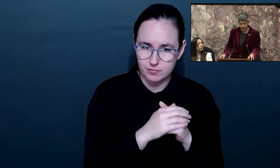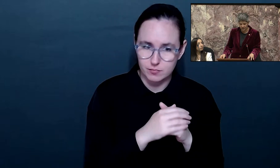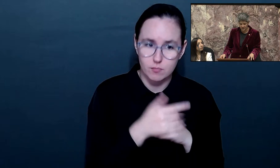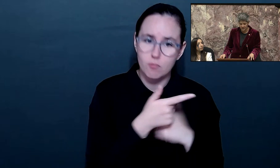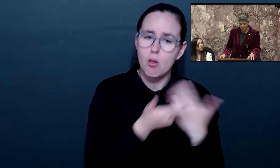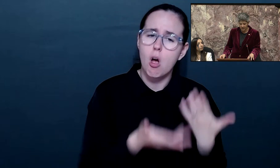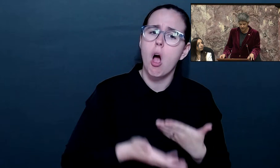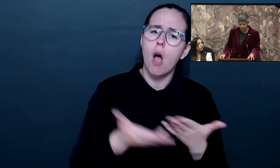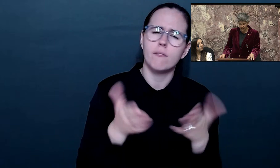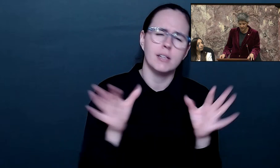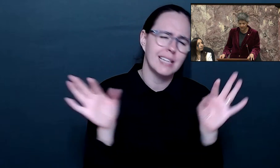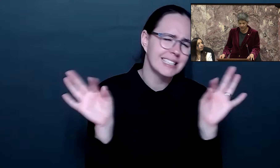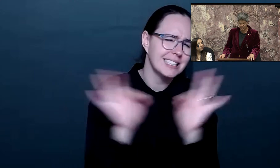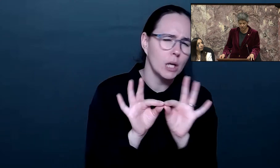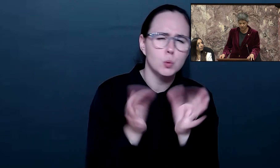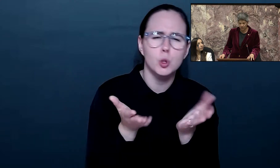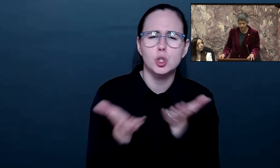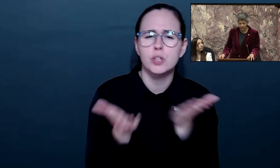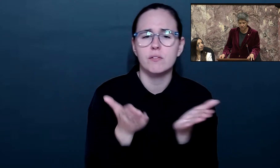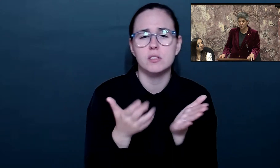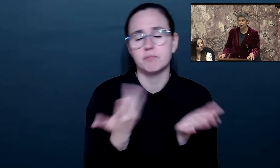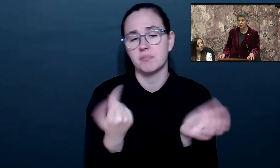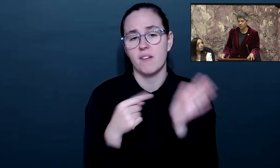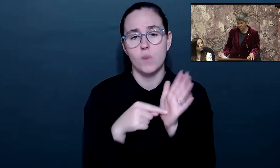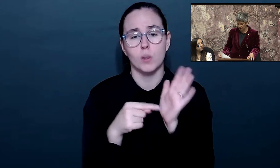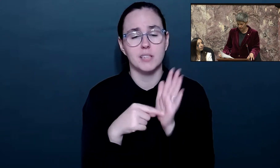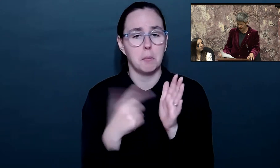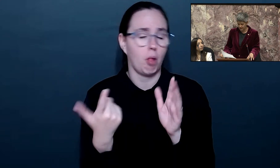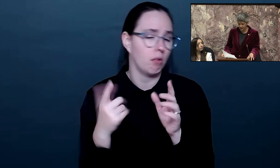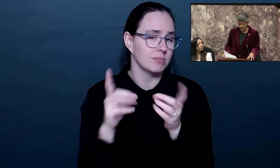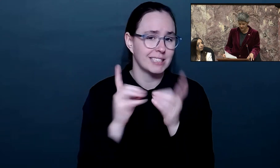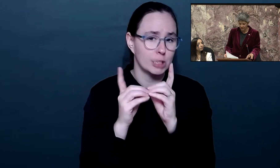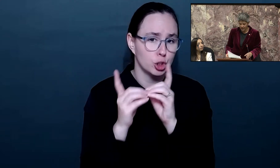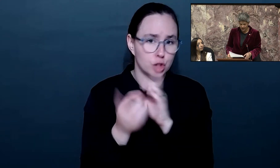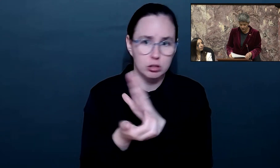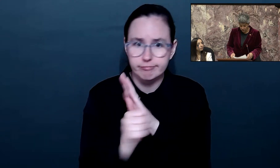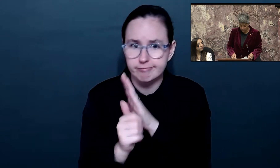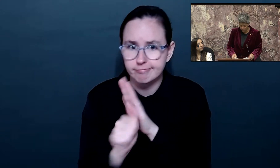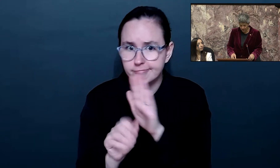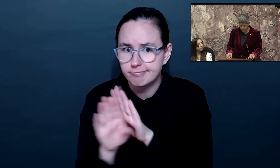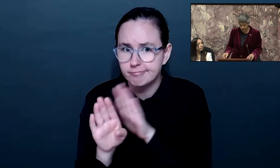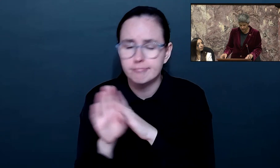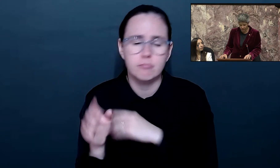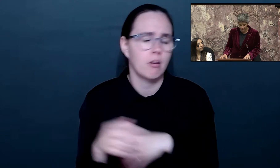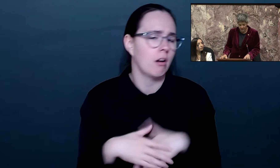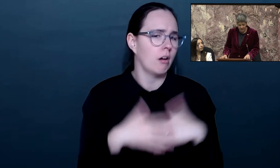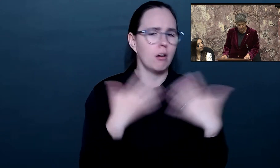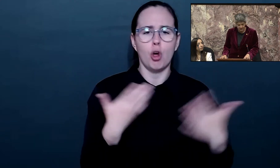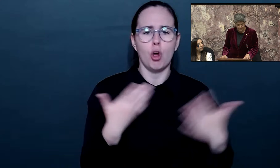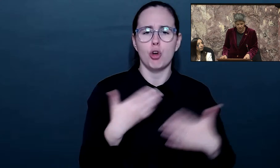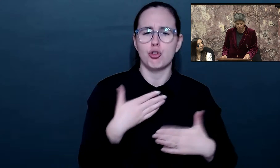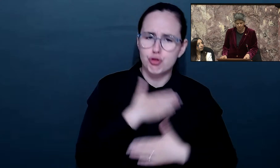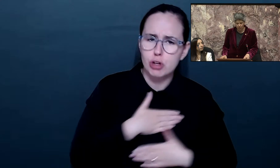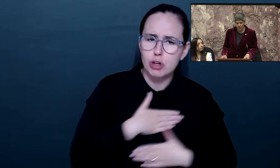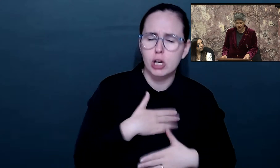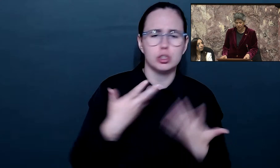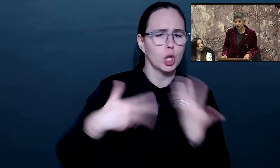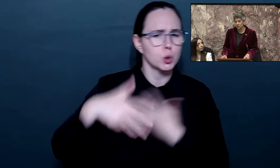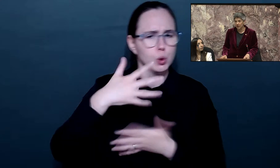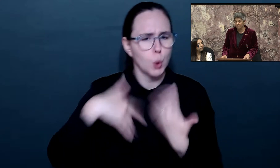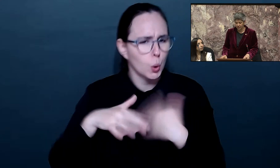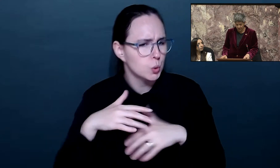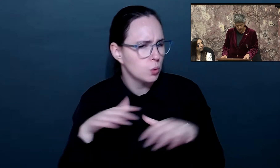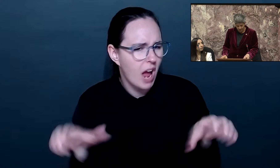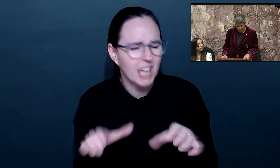and preparedness, and a variety of engaging recreational and social activities. In spring 2023, the Centre embarked on a